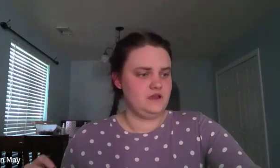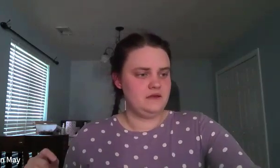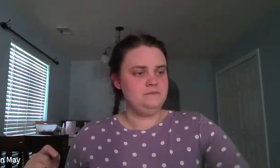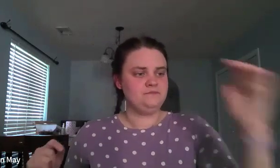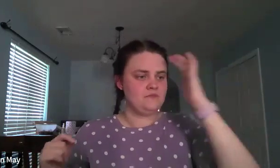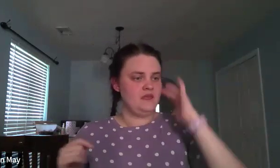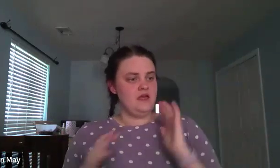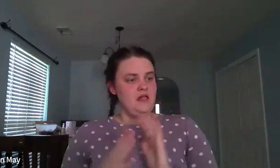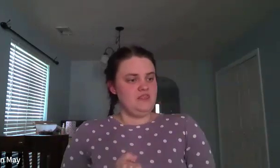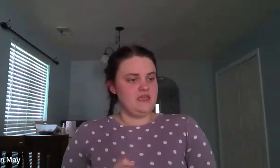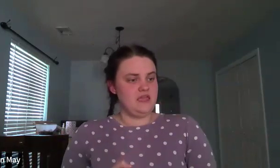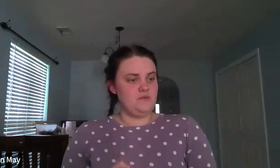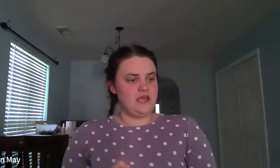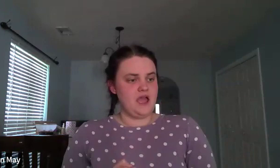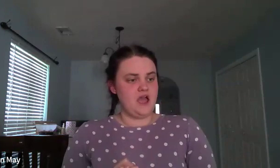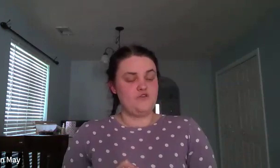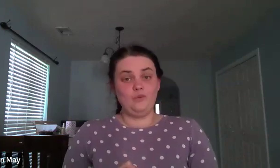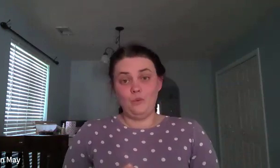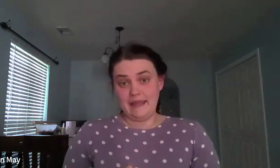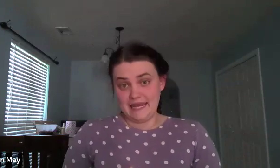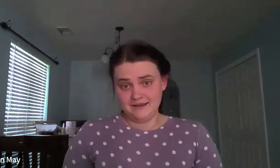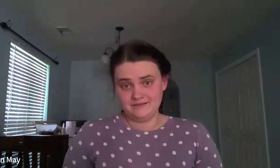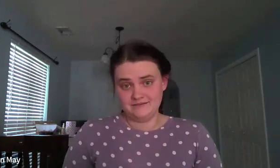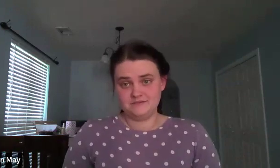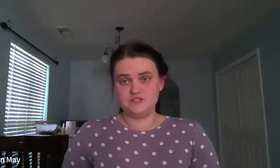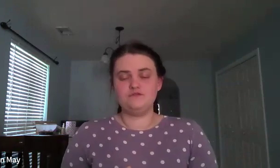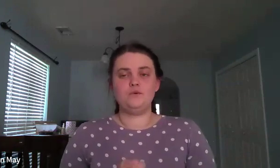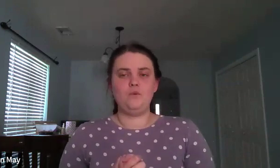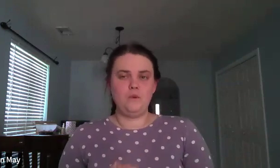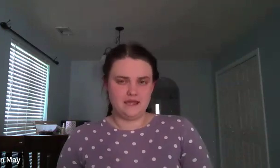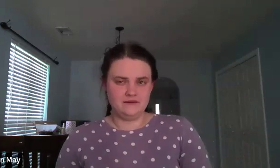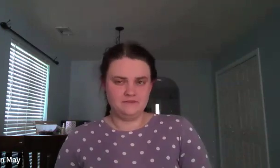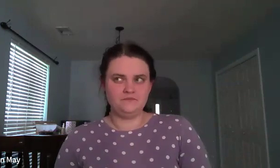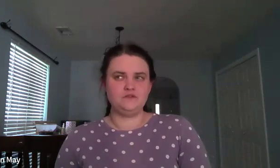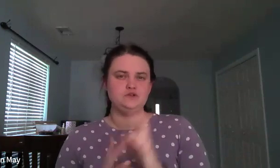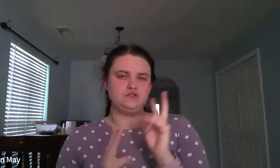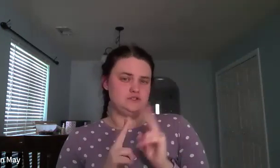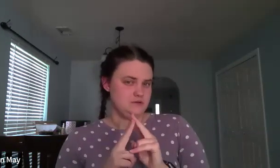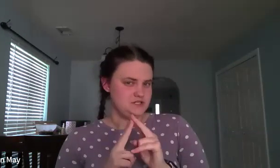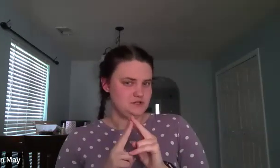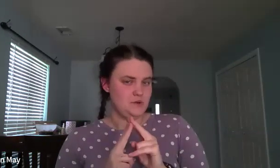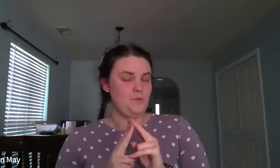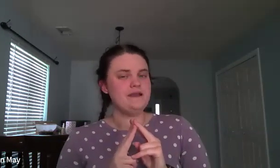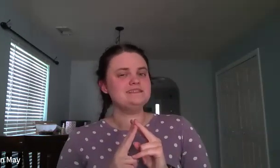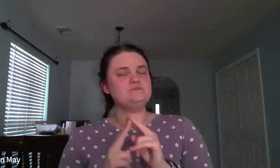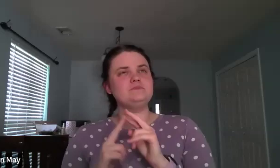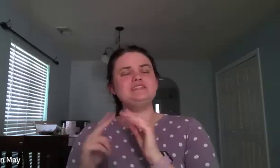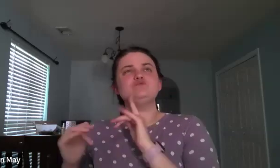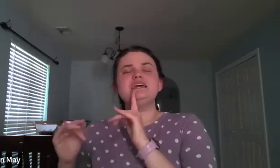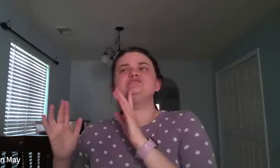Okay. Then we have win. So for win, there are 2 ways you can do it. One is it's